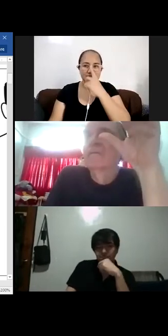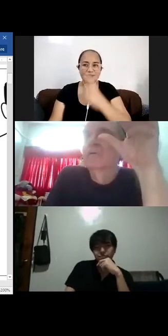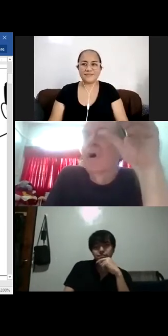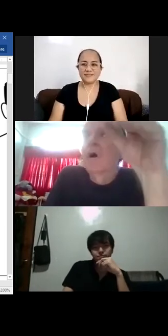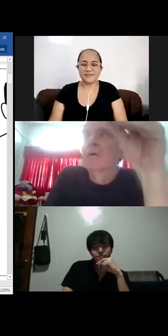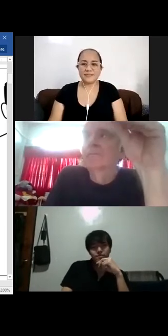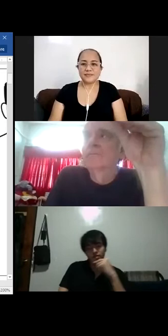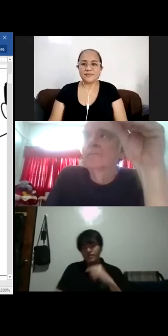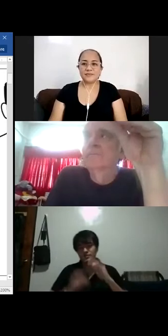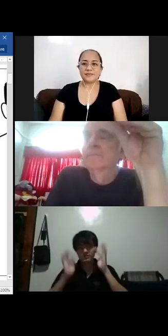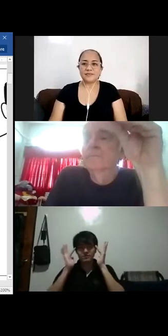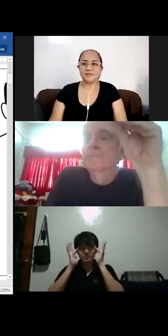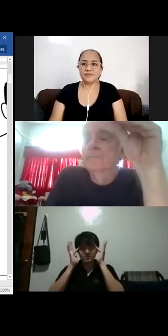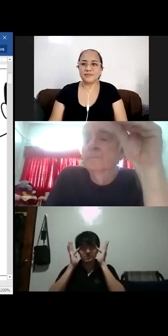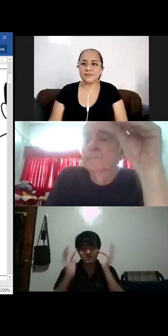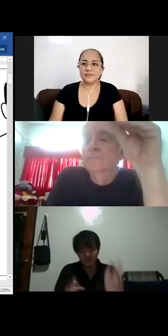Tall.